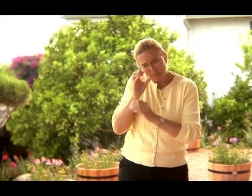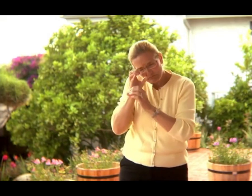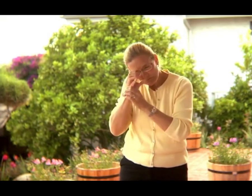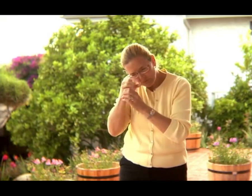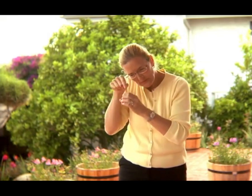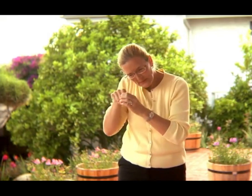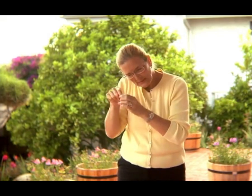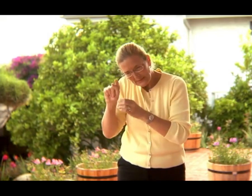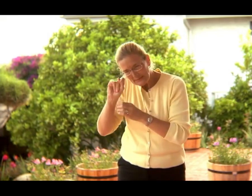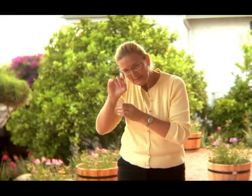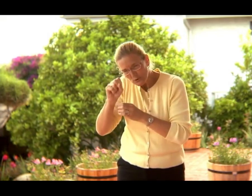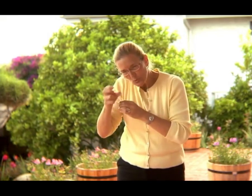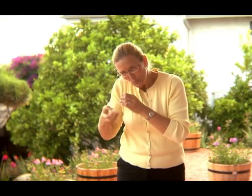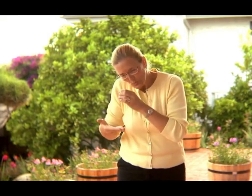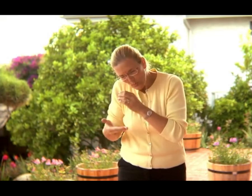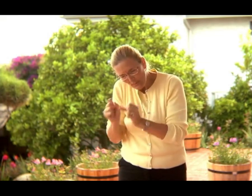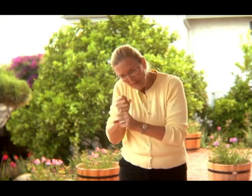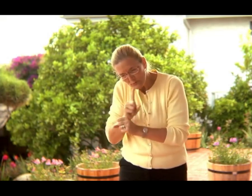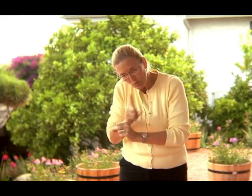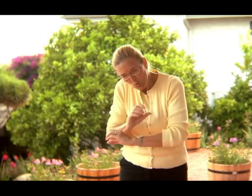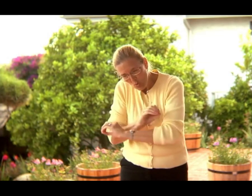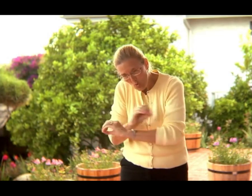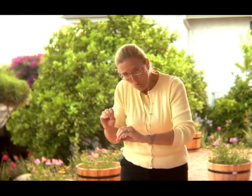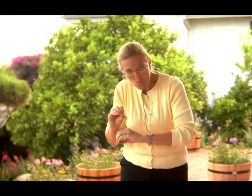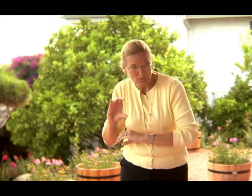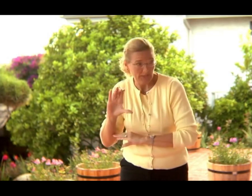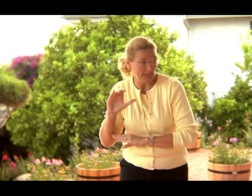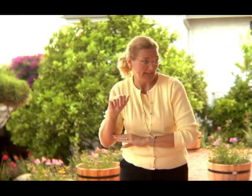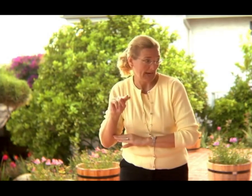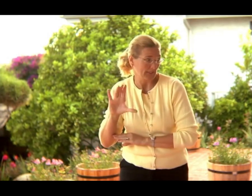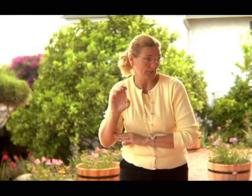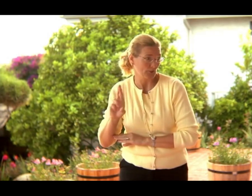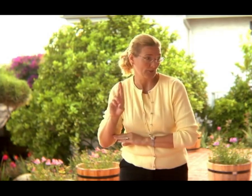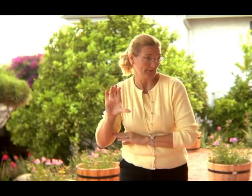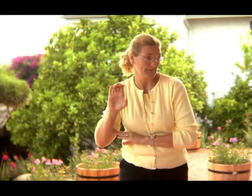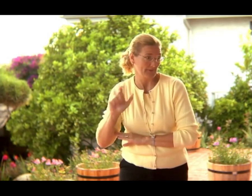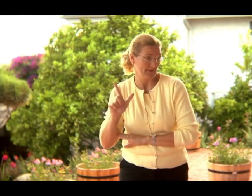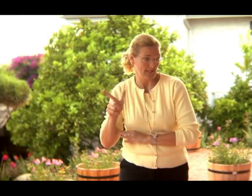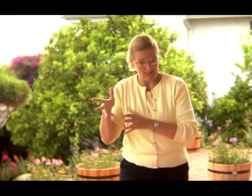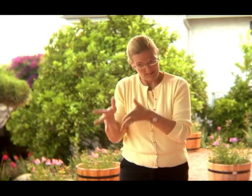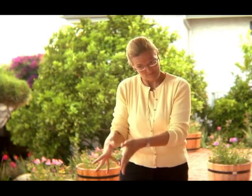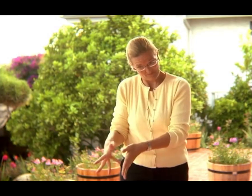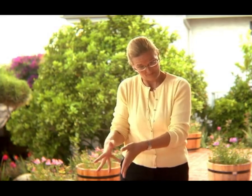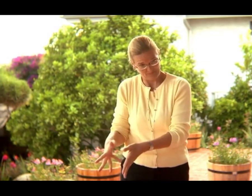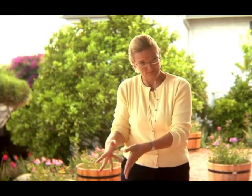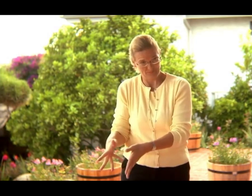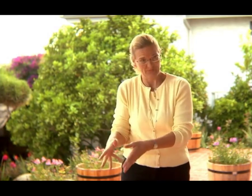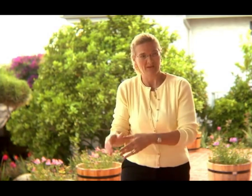look at the tissue and make sure there are no signs that any cancer cells are left in the body.